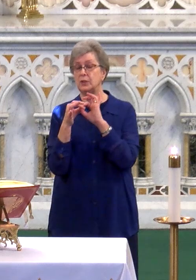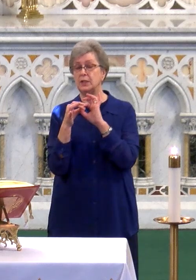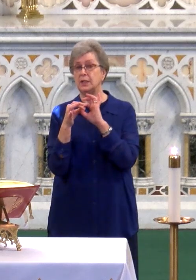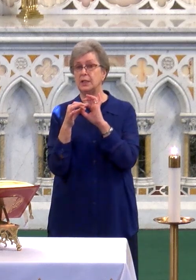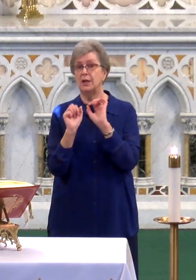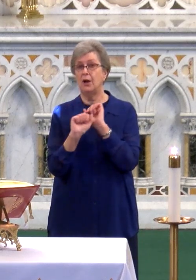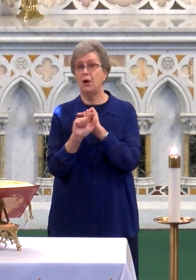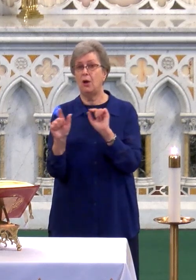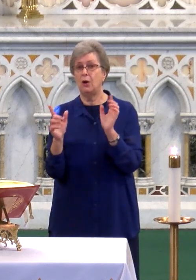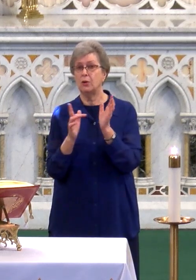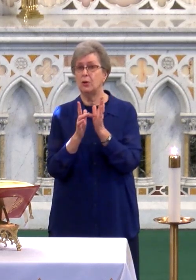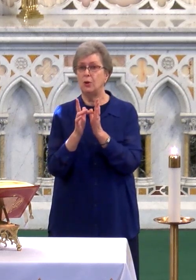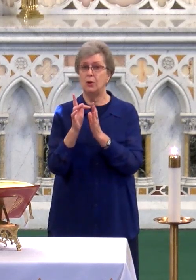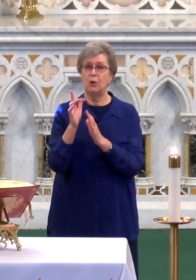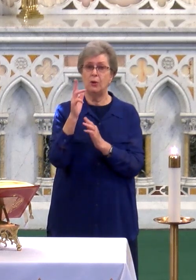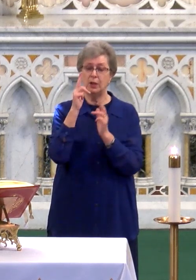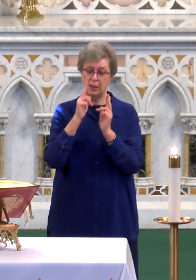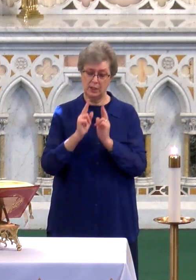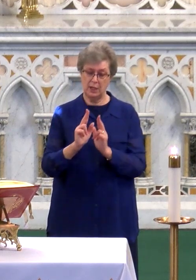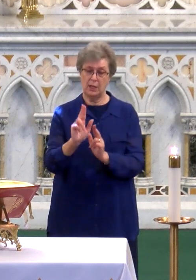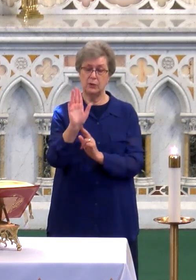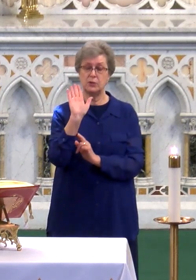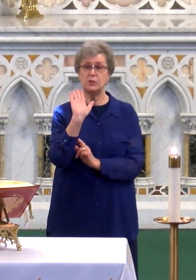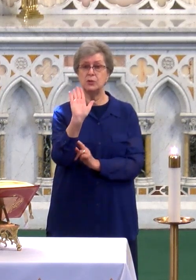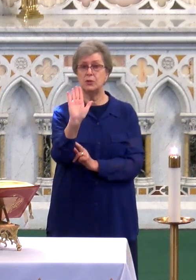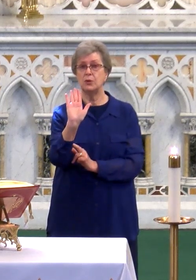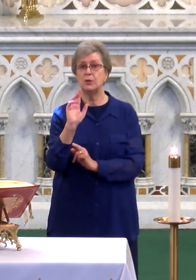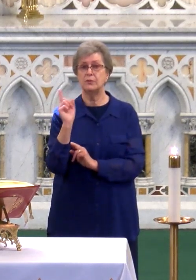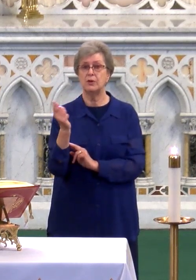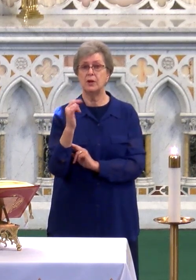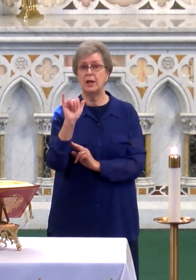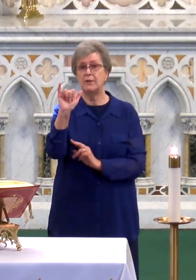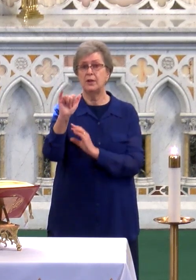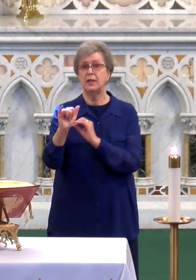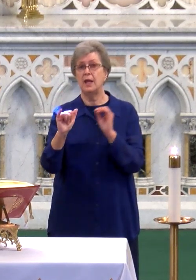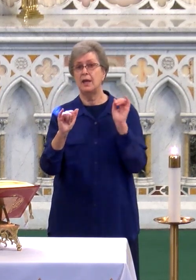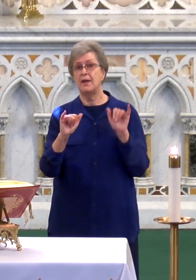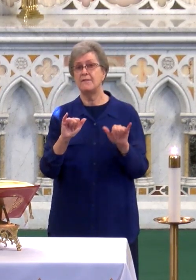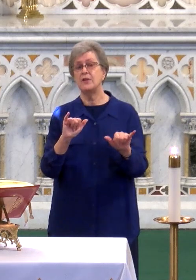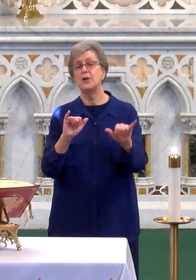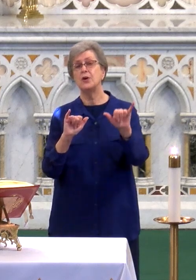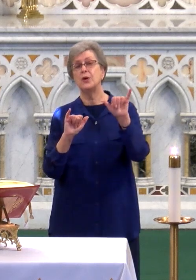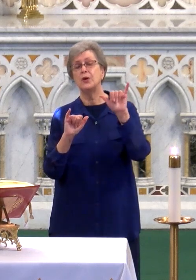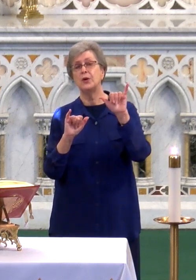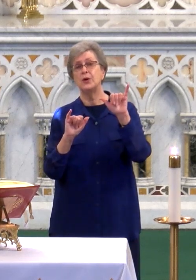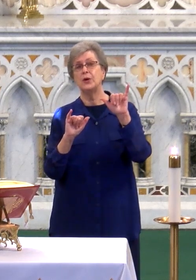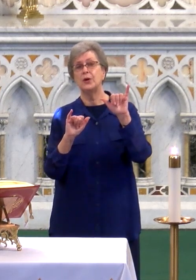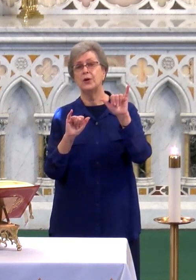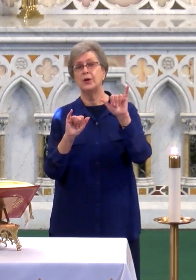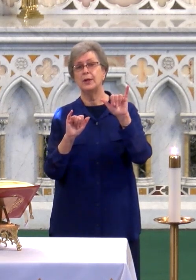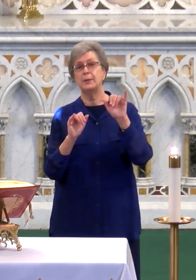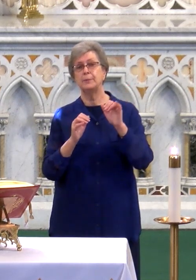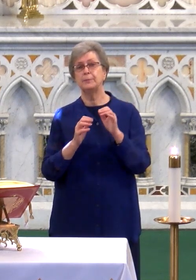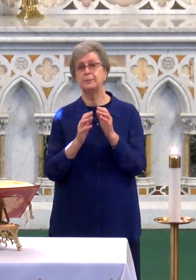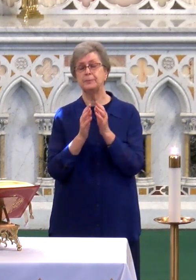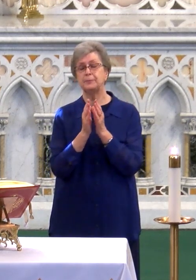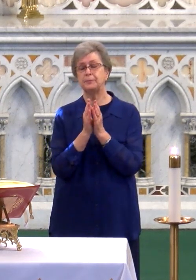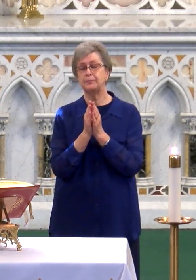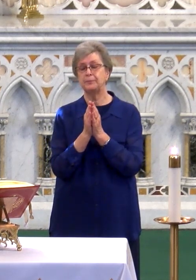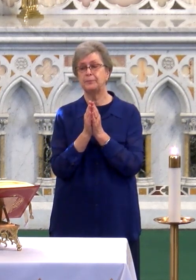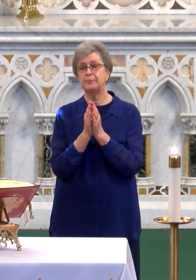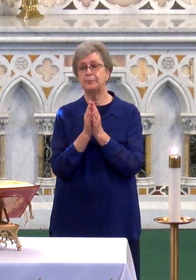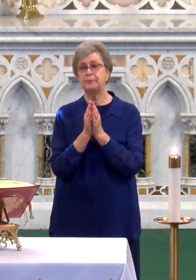Spirit, all glory and honor is yours forever and ever.